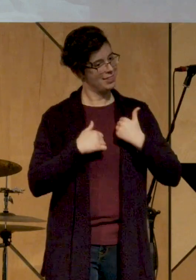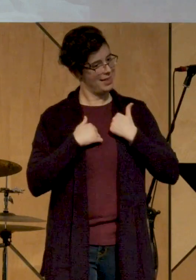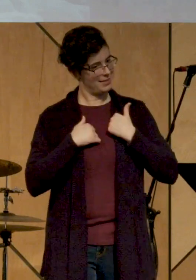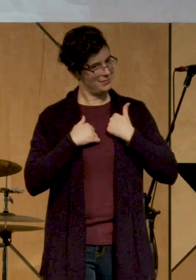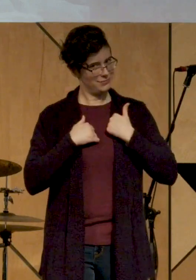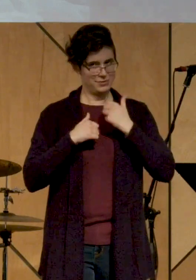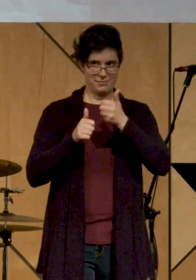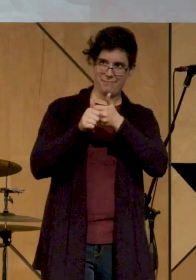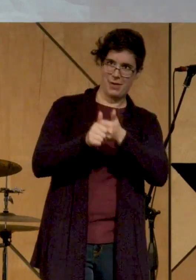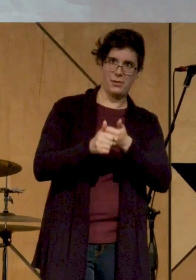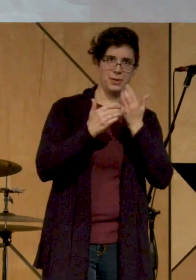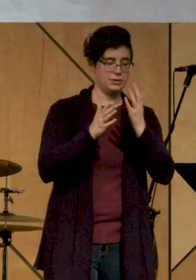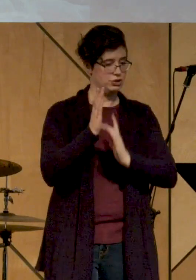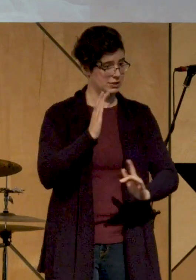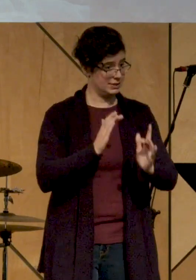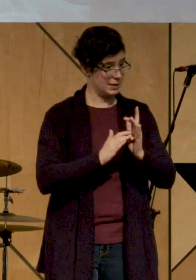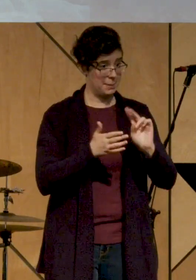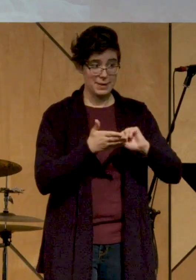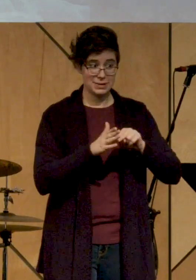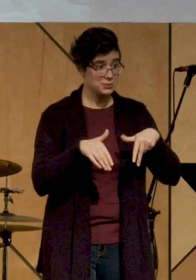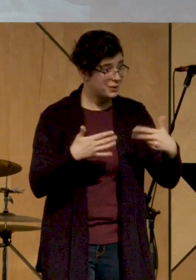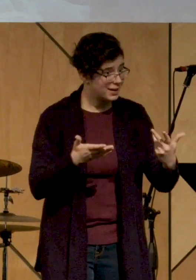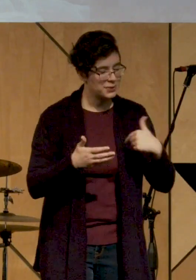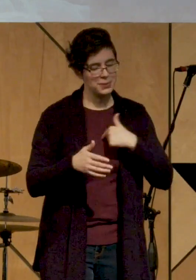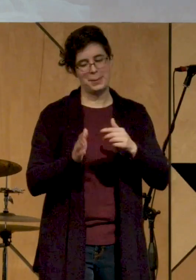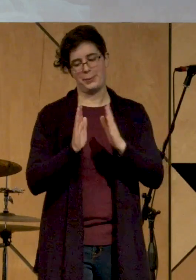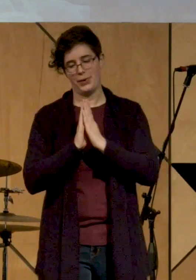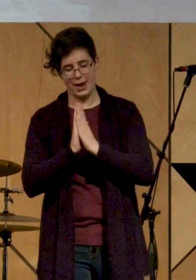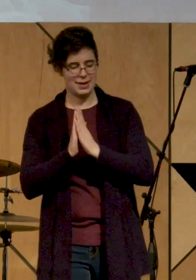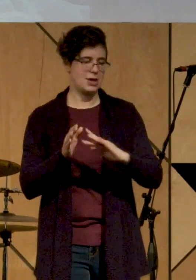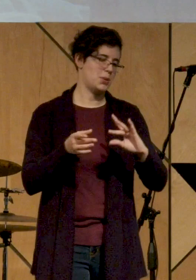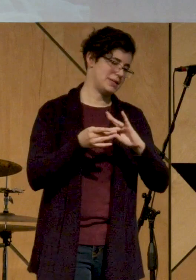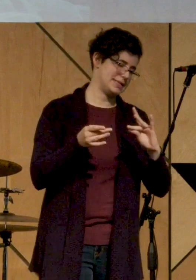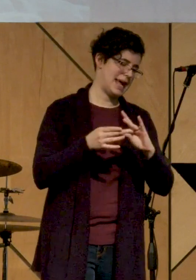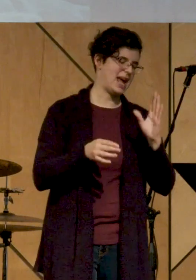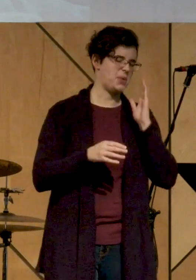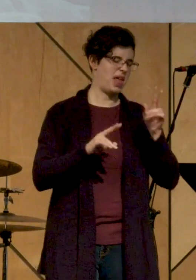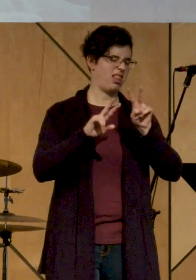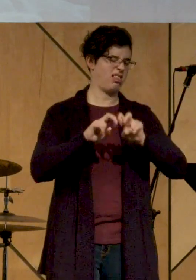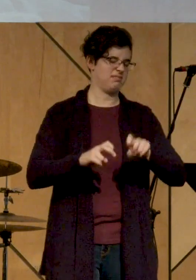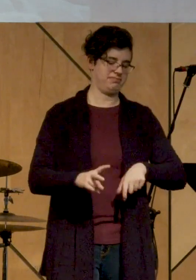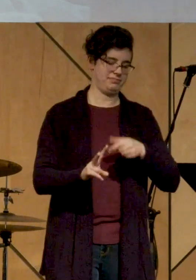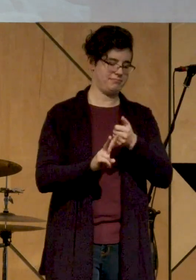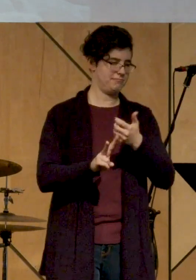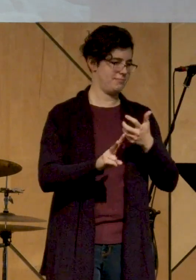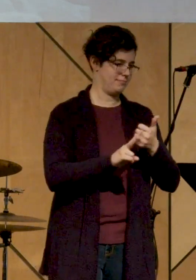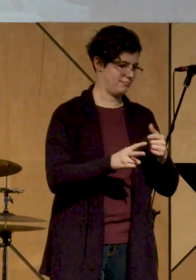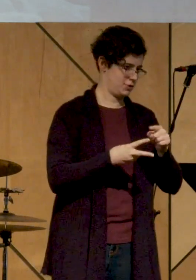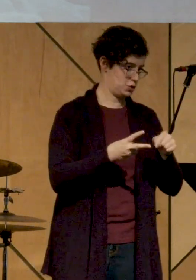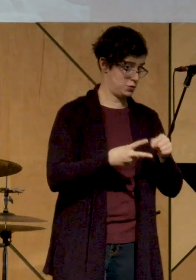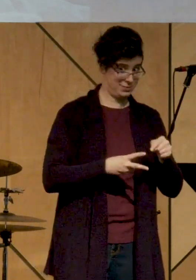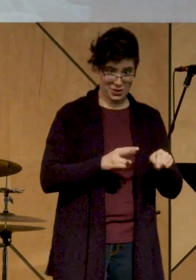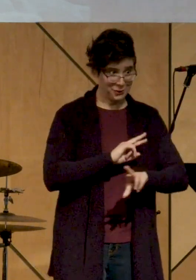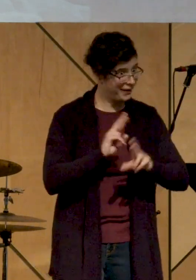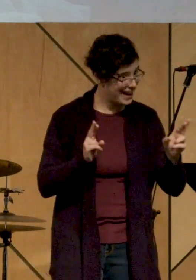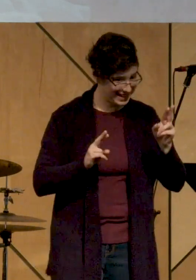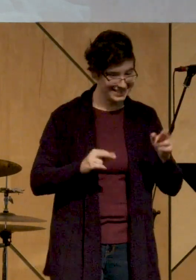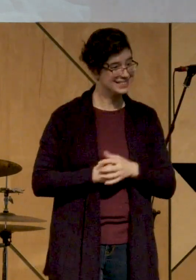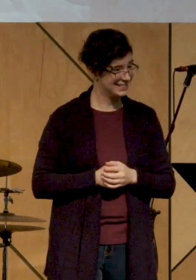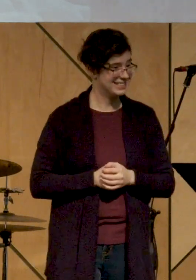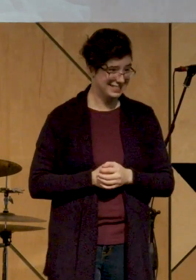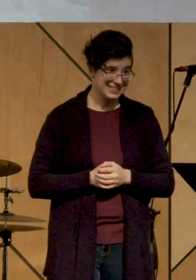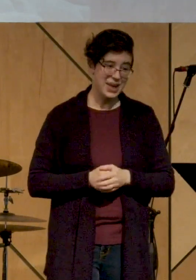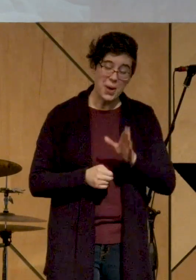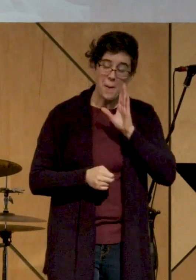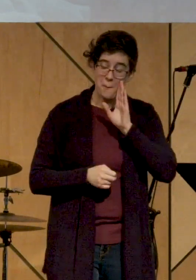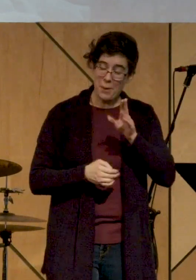with Jesus means we pray and we say. So we're going to look at each of those in God's word. Buckle in, because this